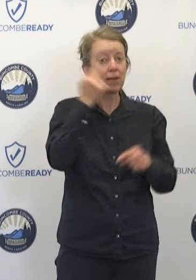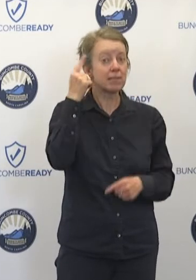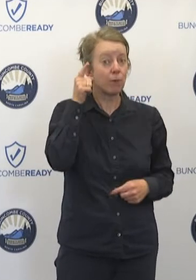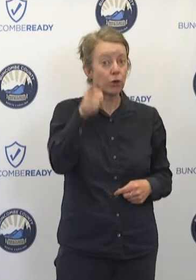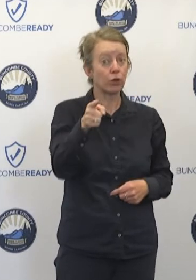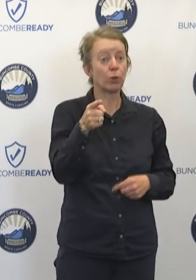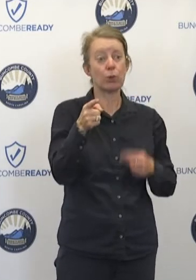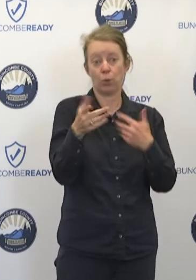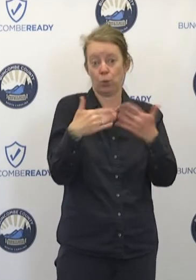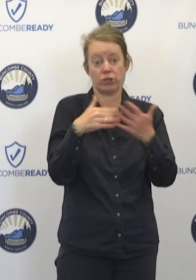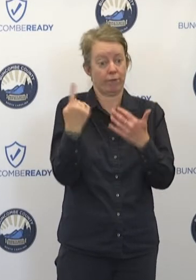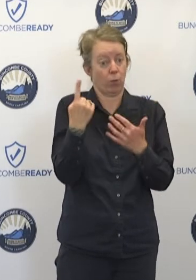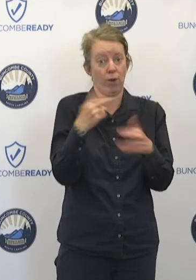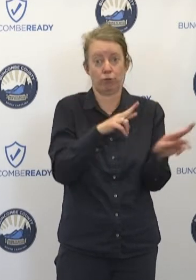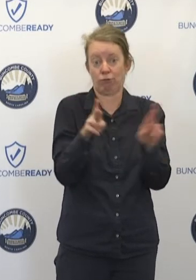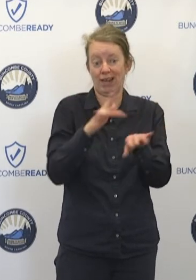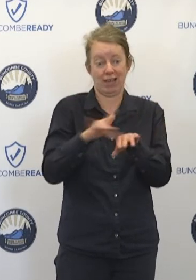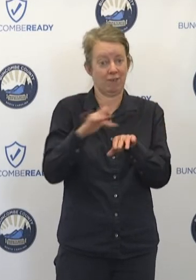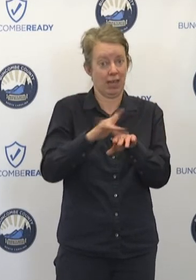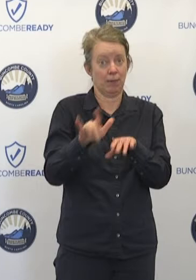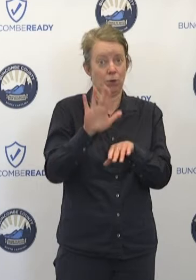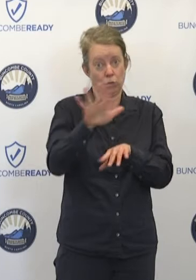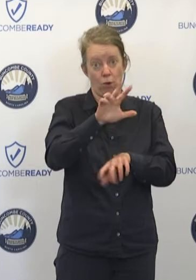to you at your appointment.